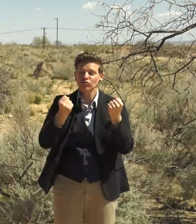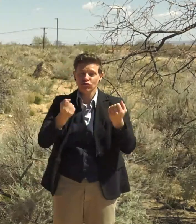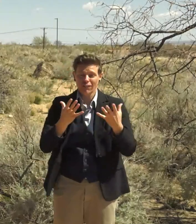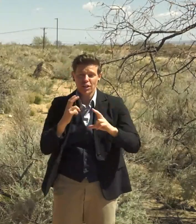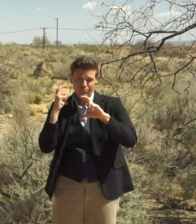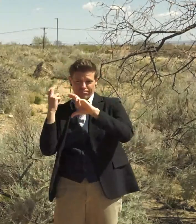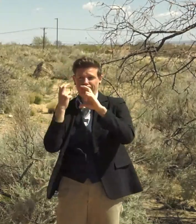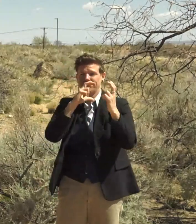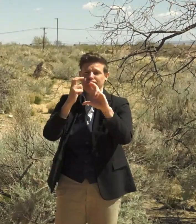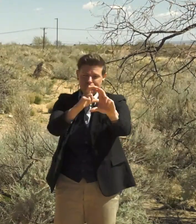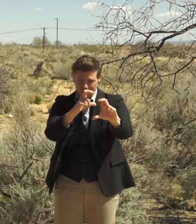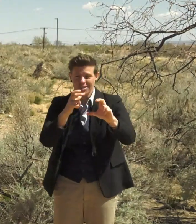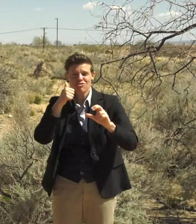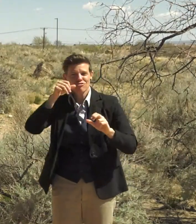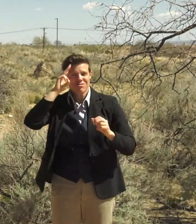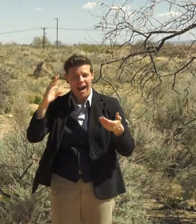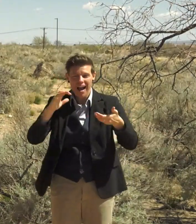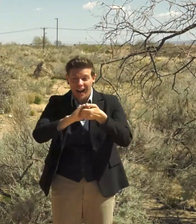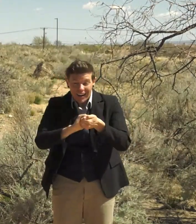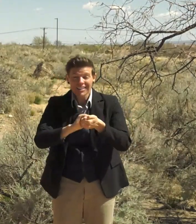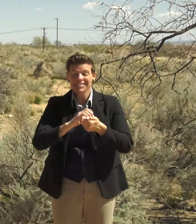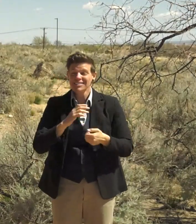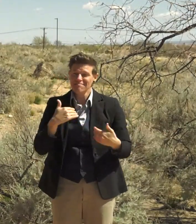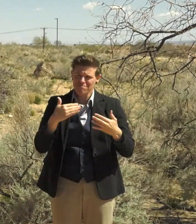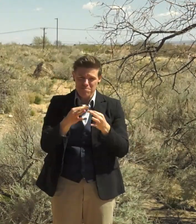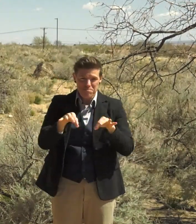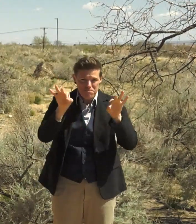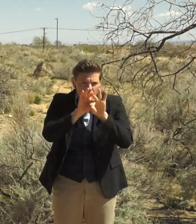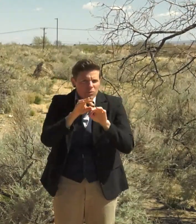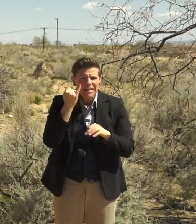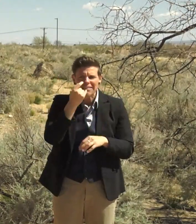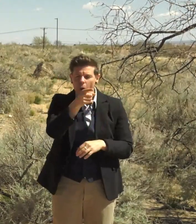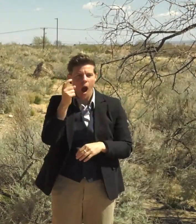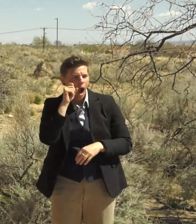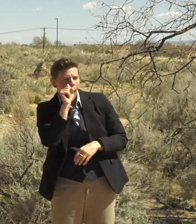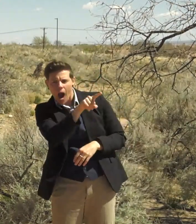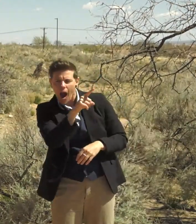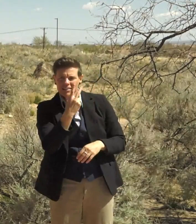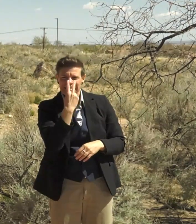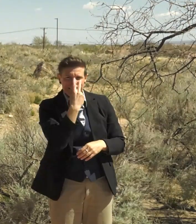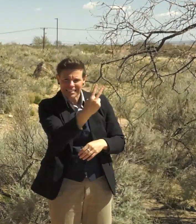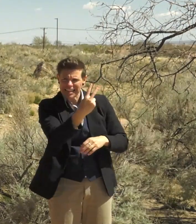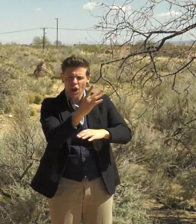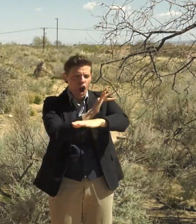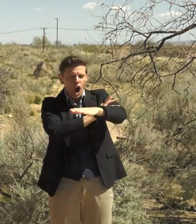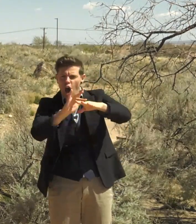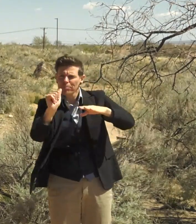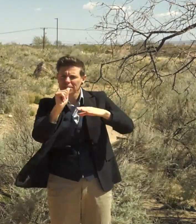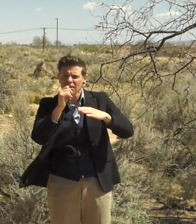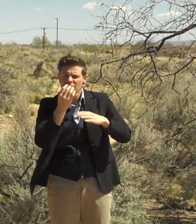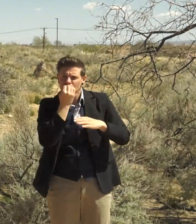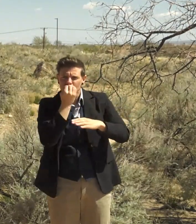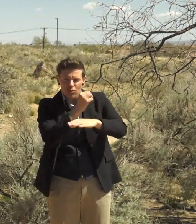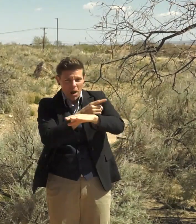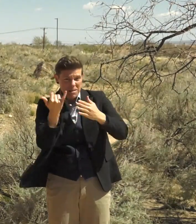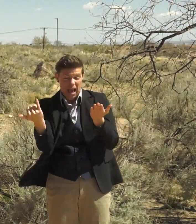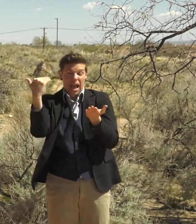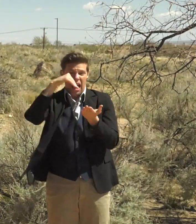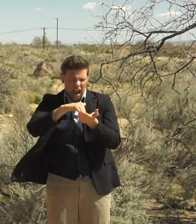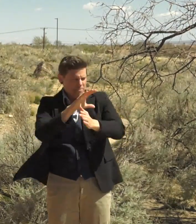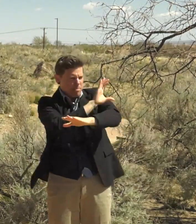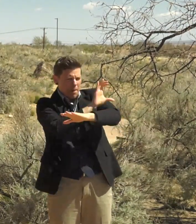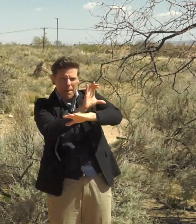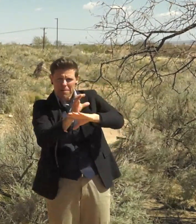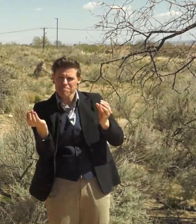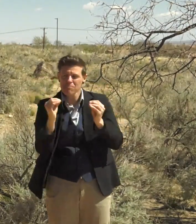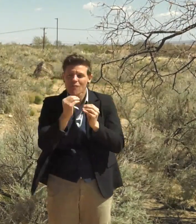being empty and then refilled. That is because truck drivers are very much essential and a key component right now, keeping our economy